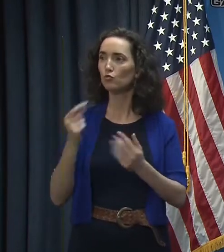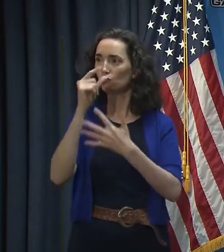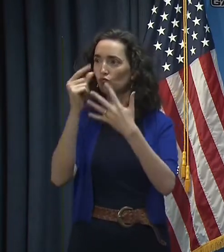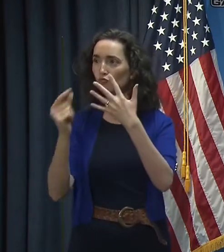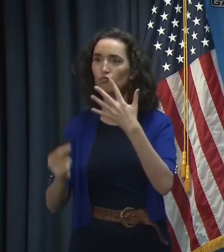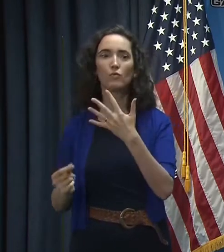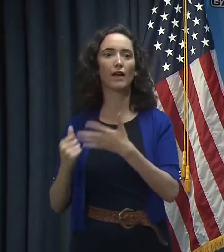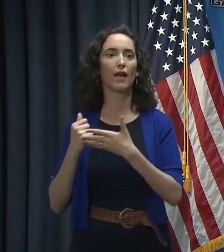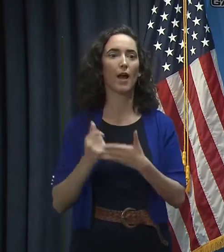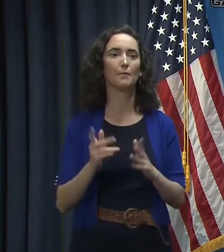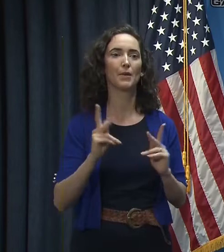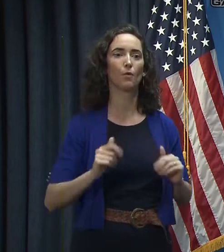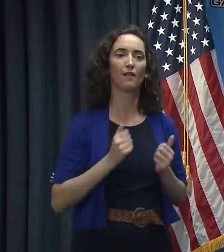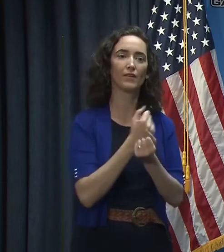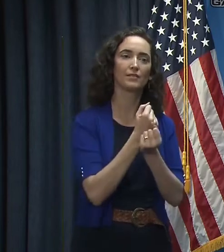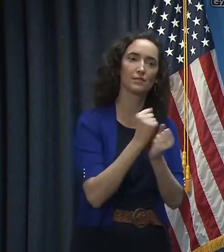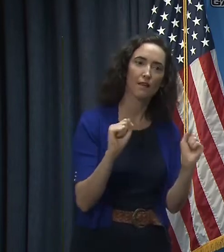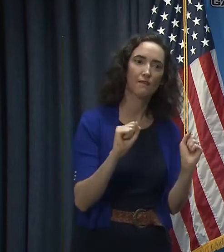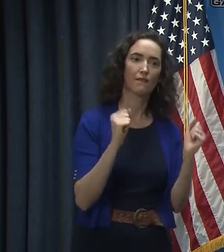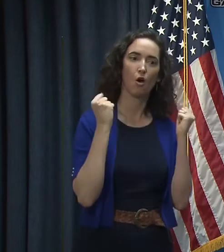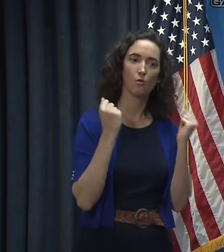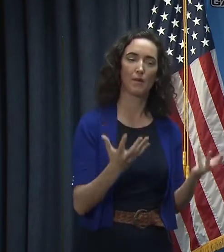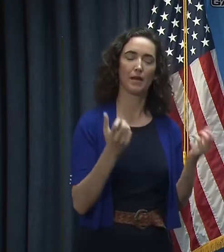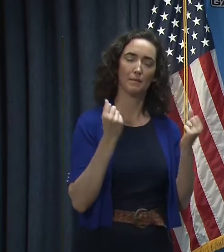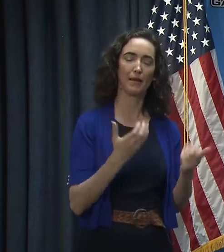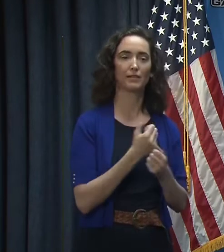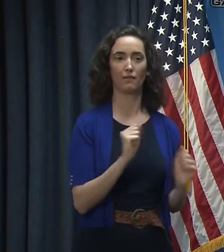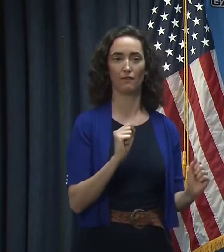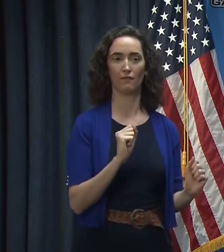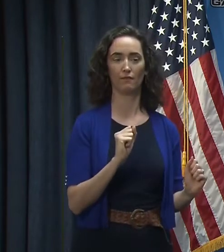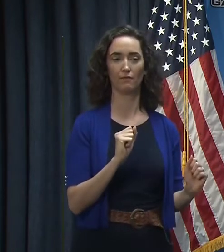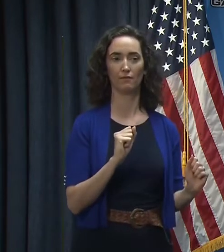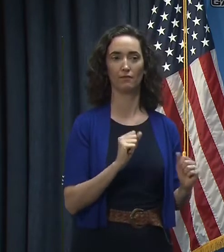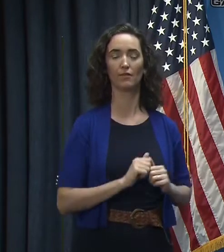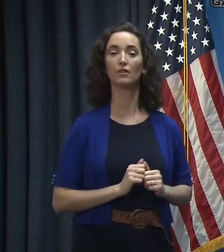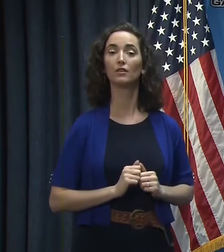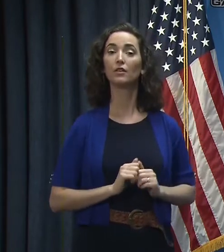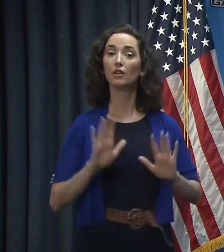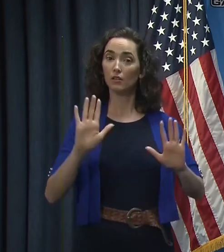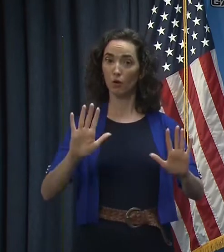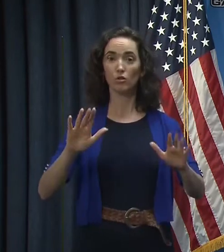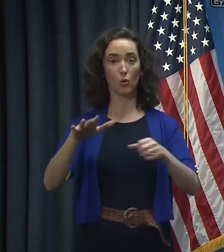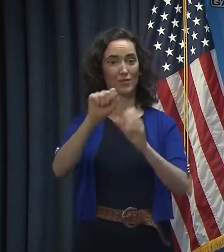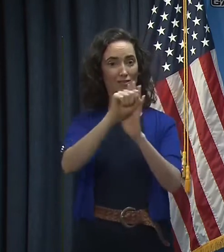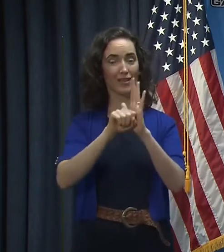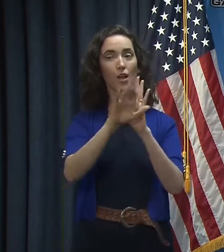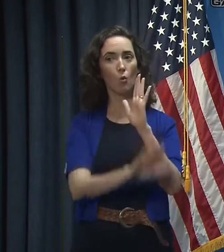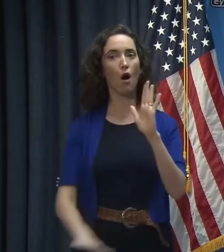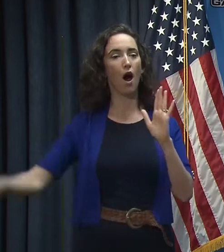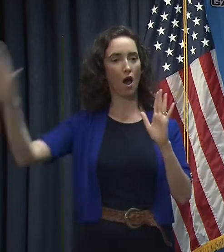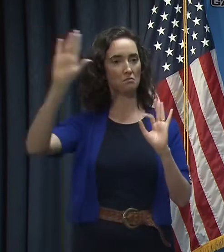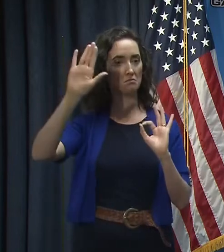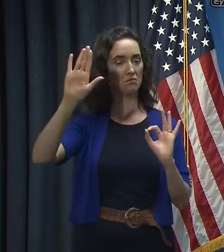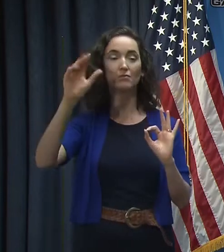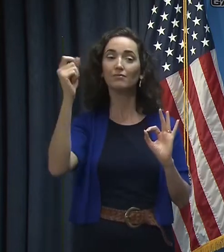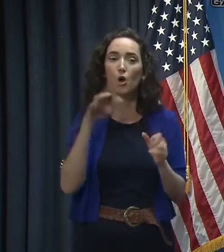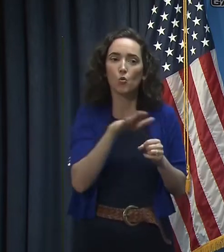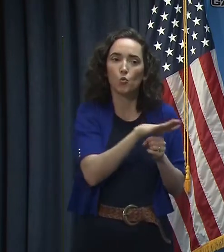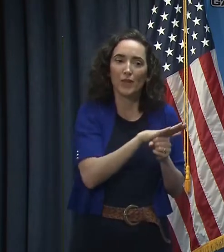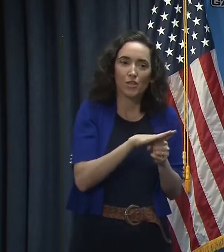lives. Many, many lives. But when we dig into the data at the regional level, the picture is less